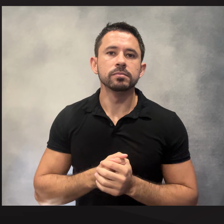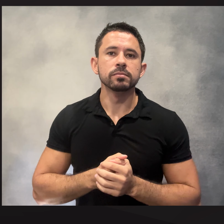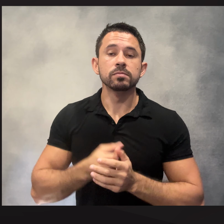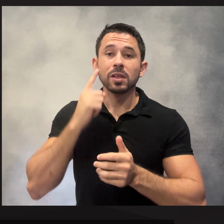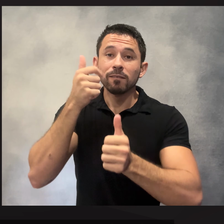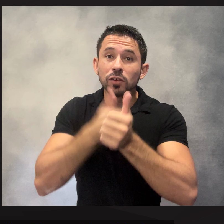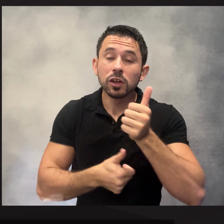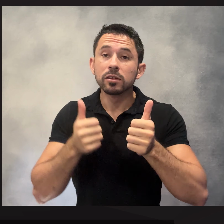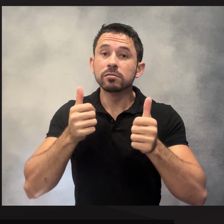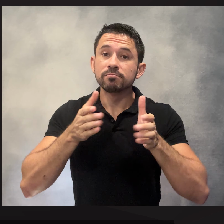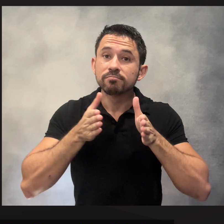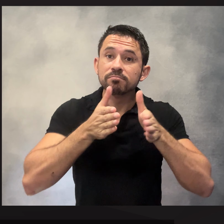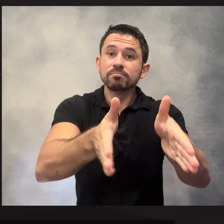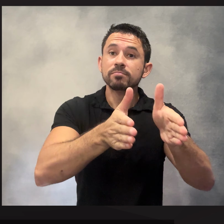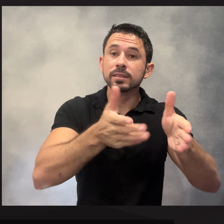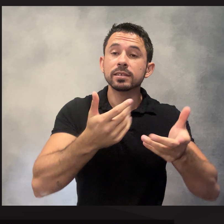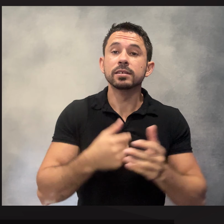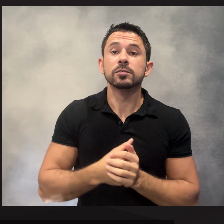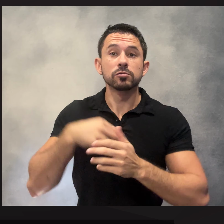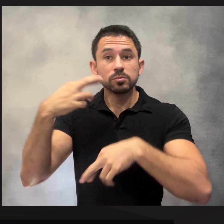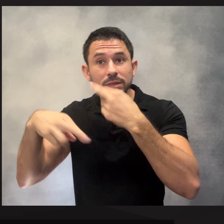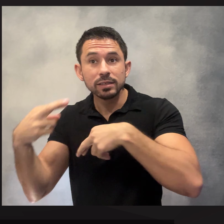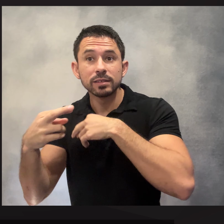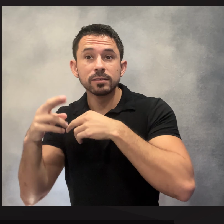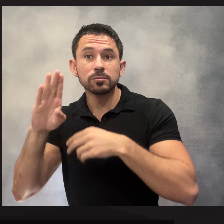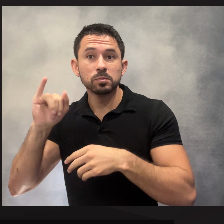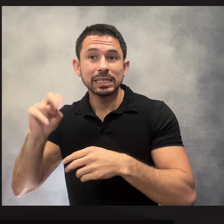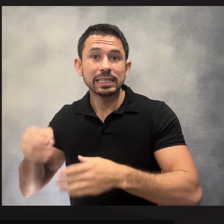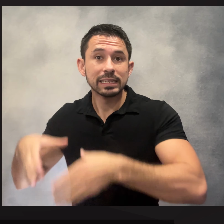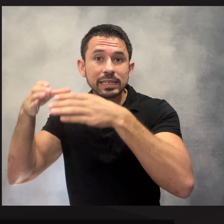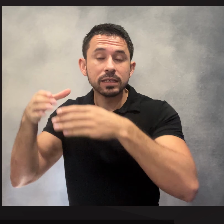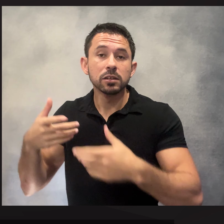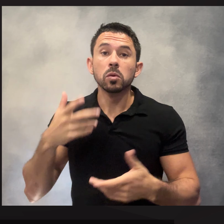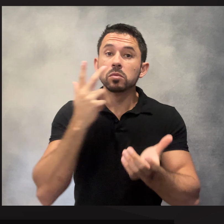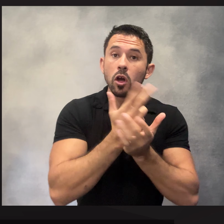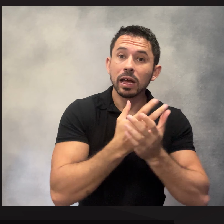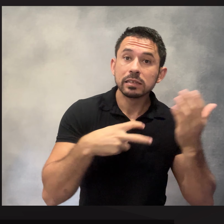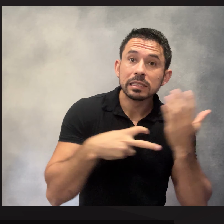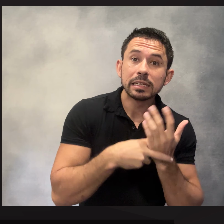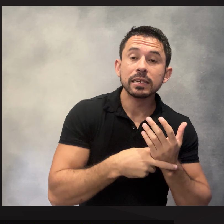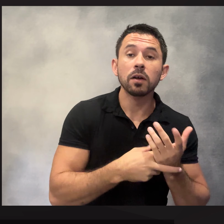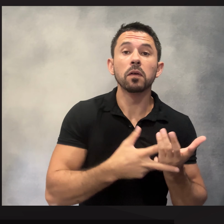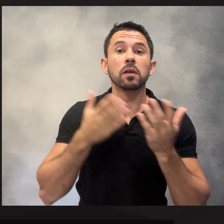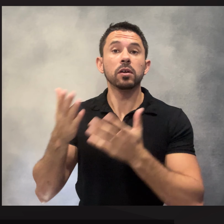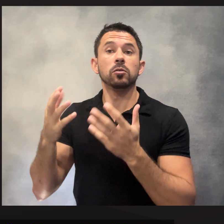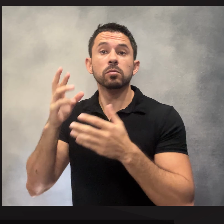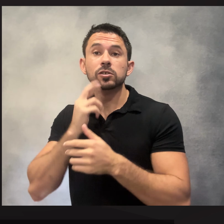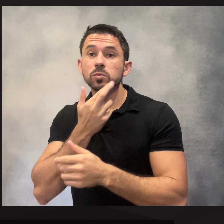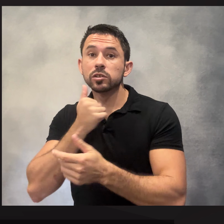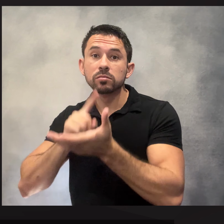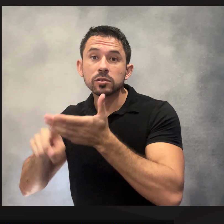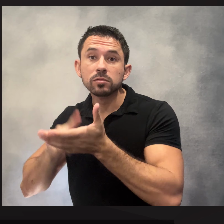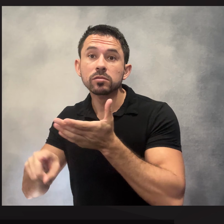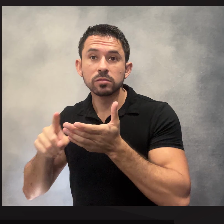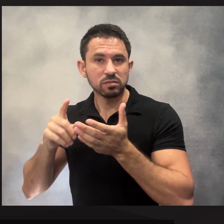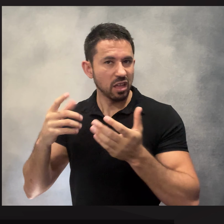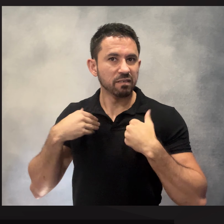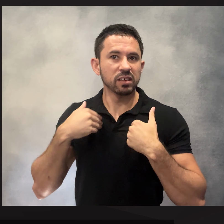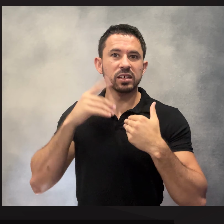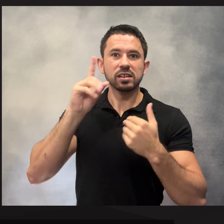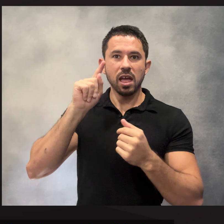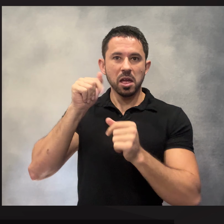For every paved street, recycling bin, parking ticket, or restaurant inspection, there's data